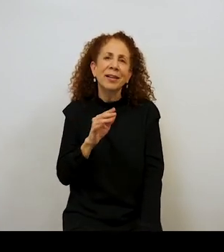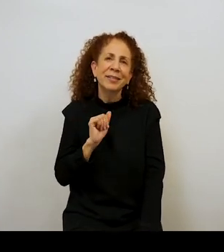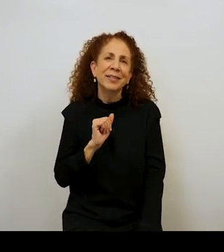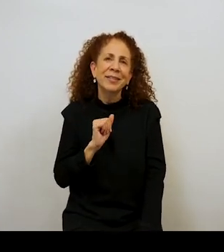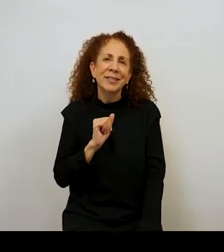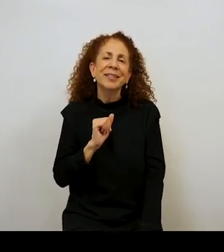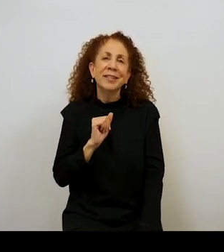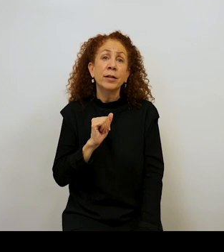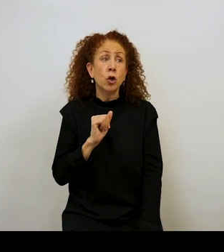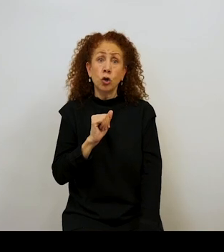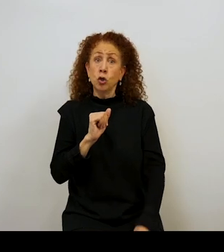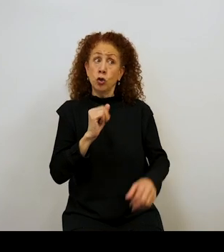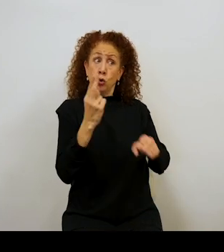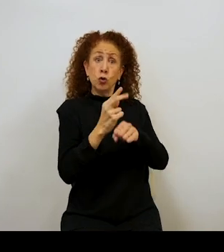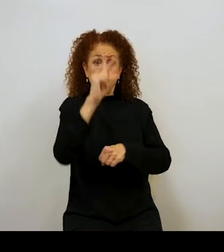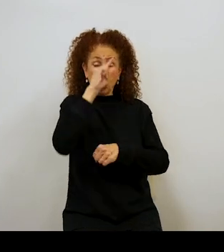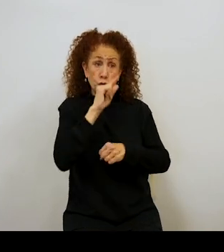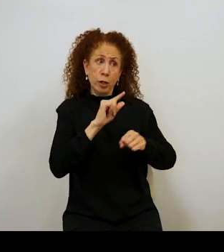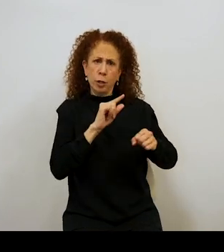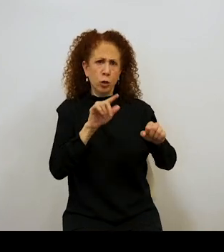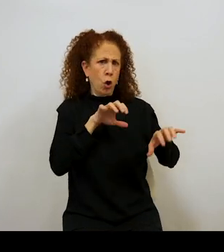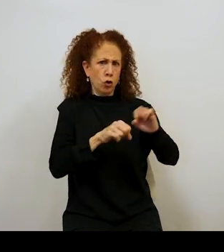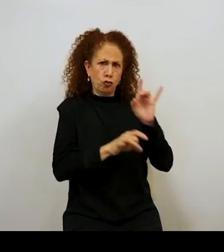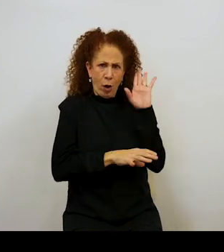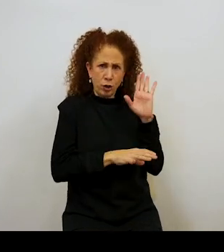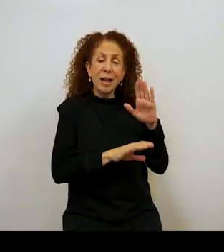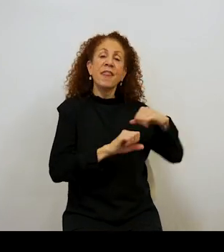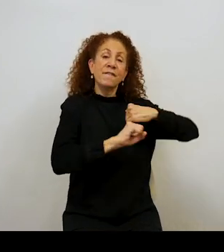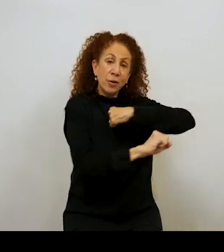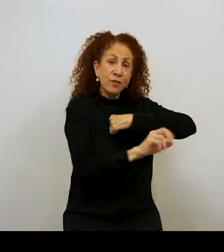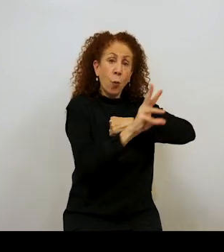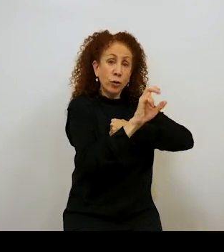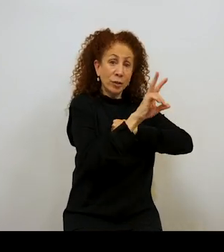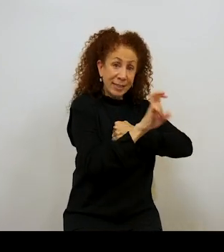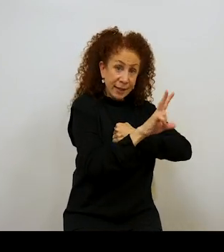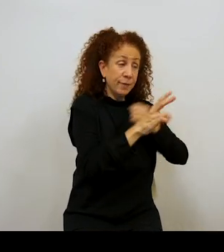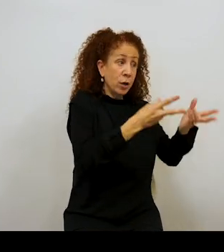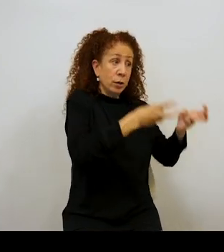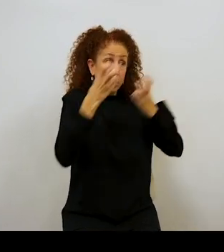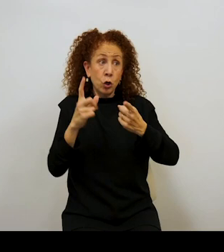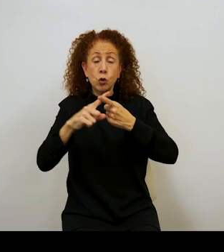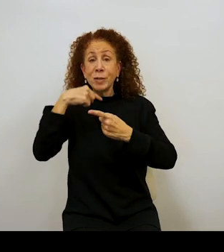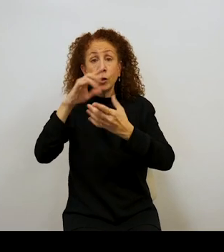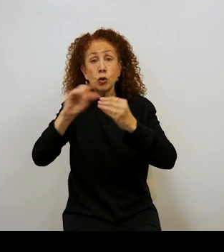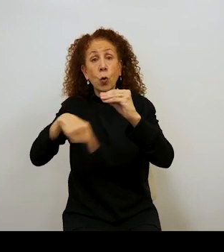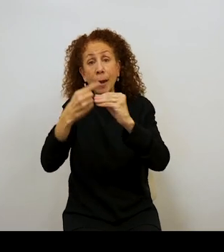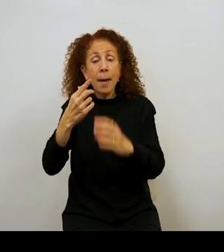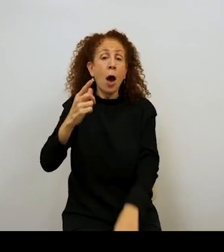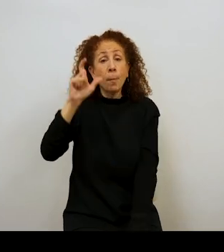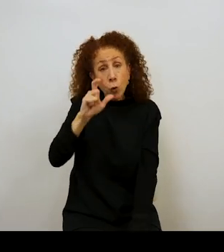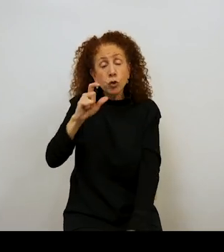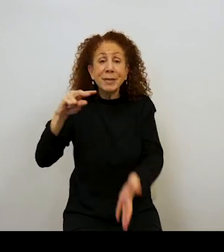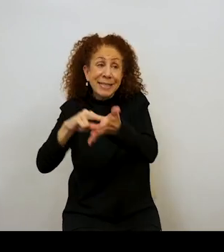you've taken Greek tragedy, this sort of foundational thing of Western civilization to tell a story about these Muslims and, you know, Syria mm-hmm. and all that, and now